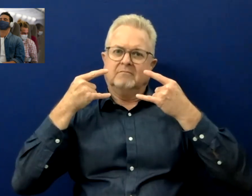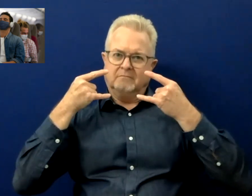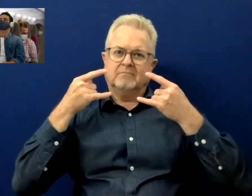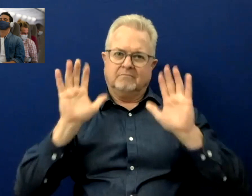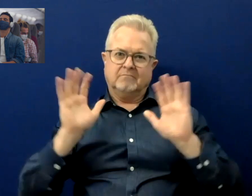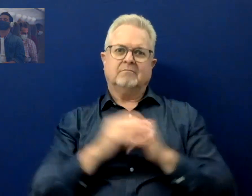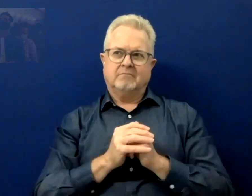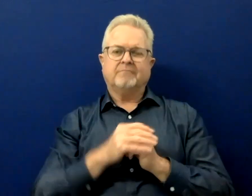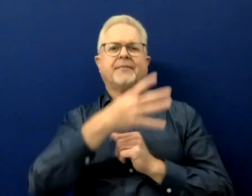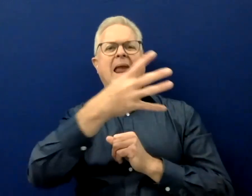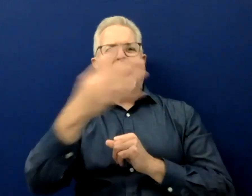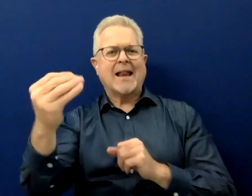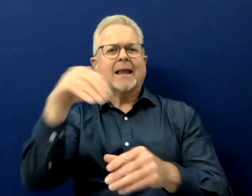yourself and others by wearing a mask.